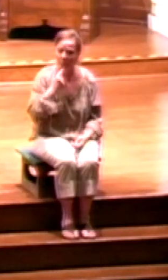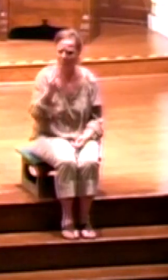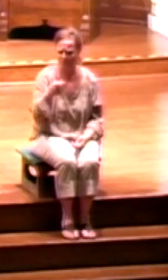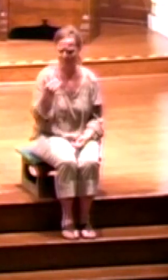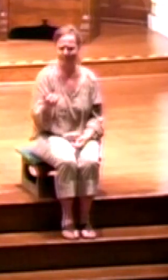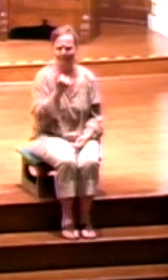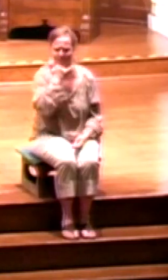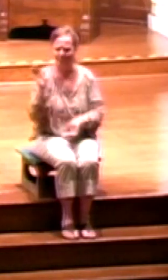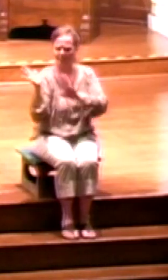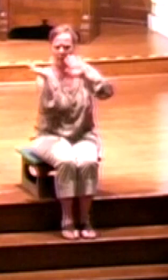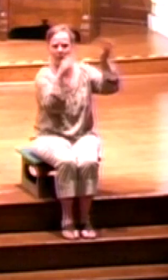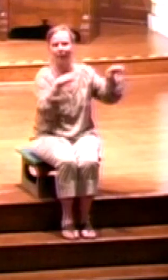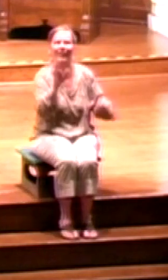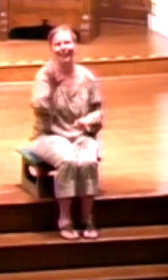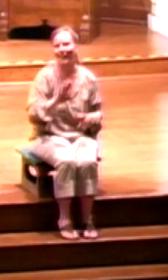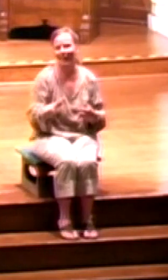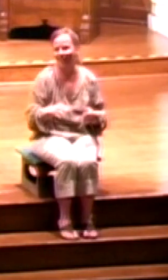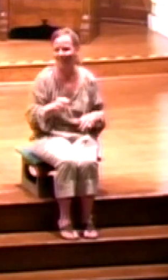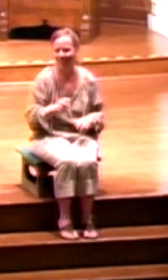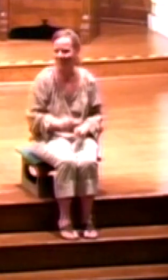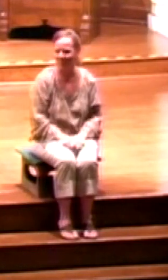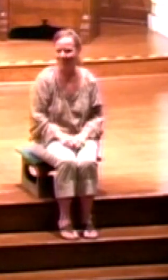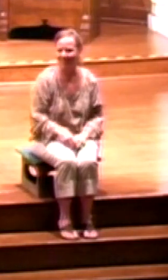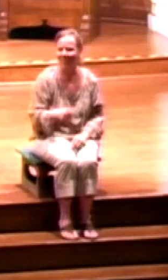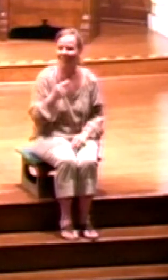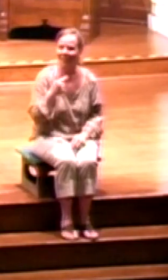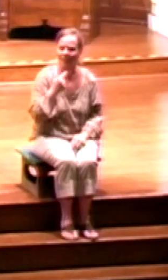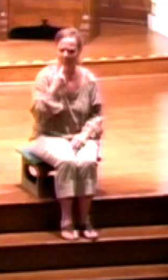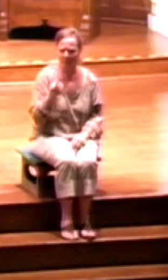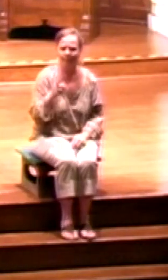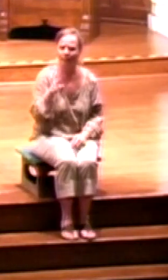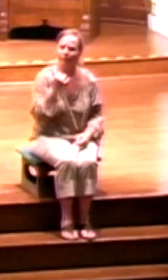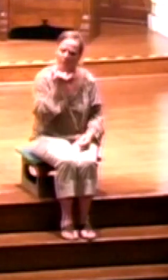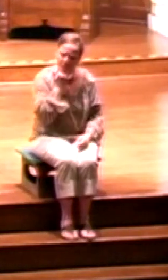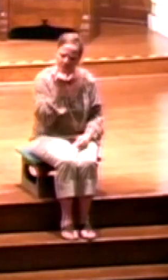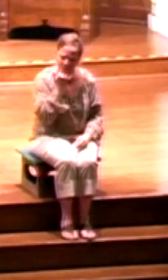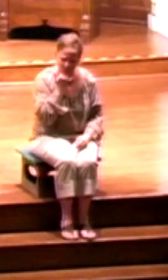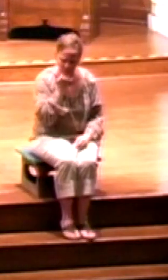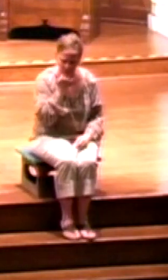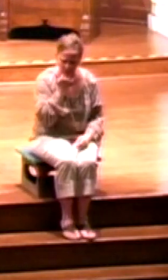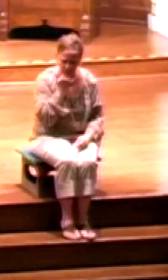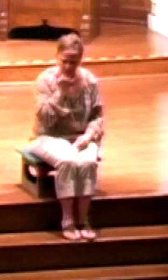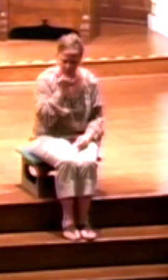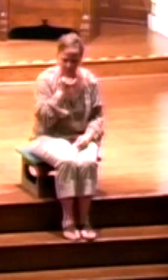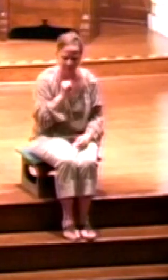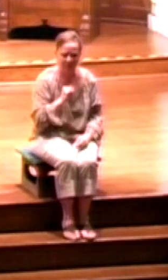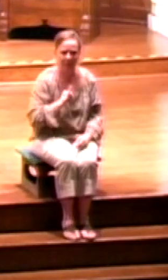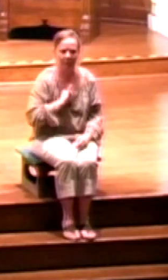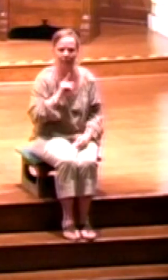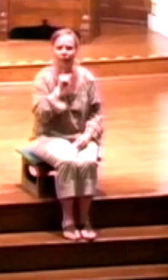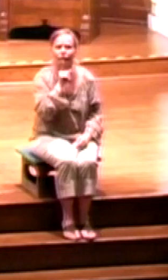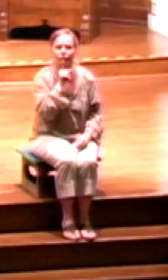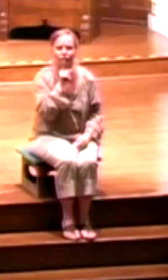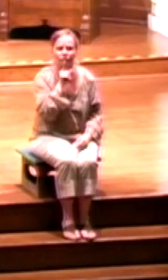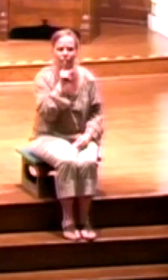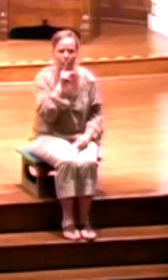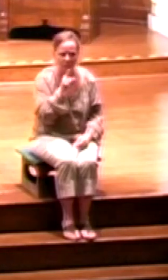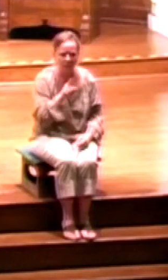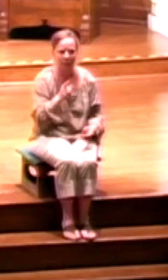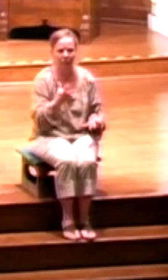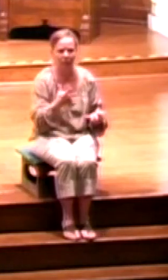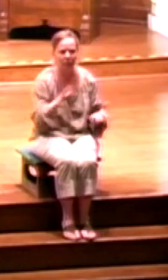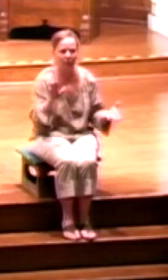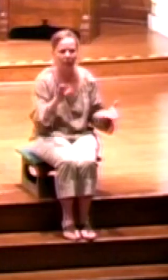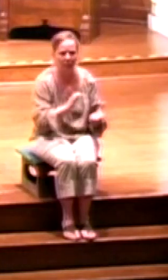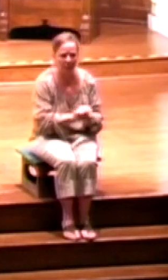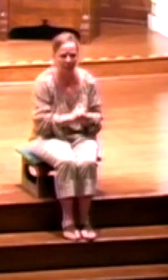Get out of my office. No, I don't do that. I tell them they're wrong. I tell them that if you really want a marriage that lasts, if you want